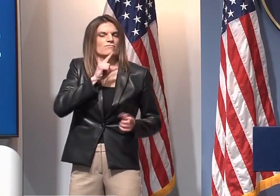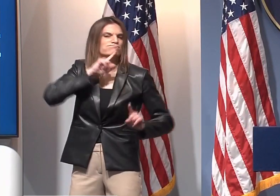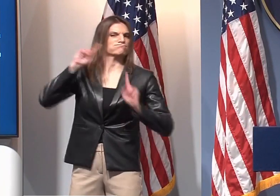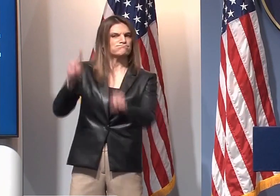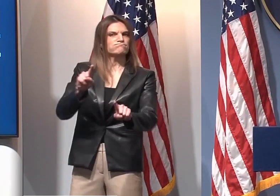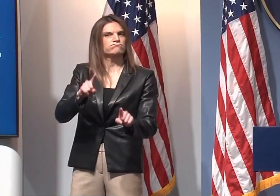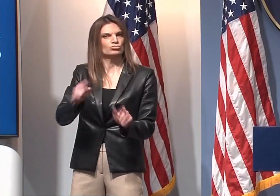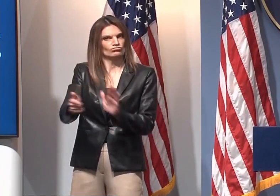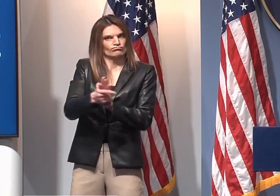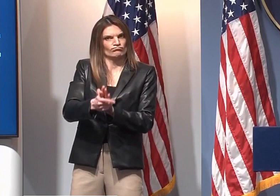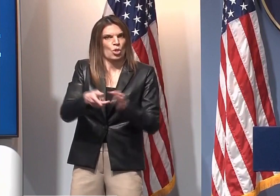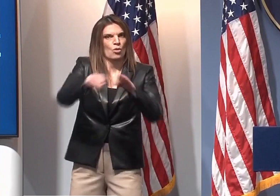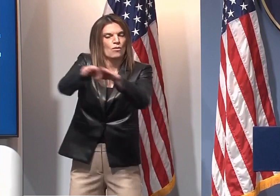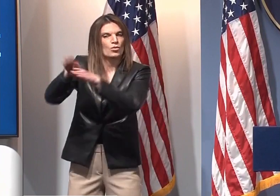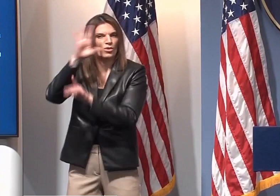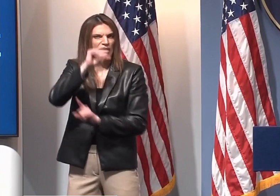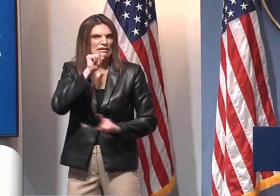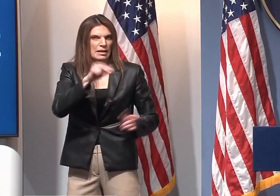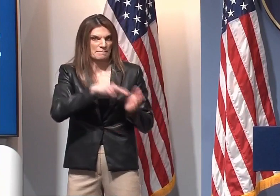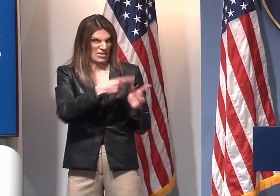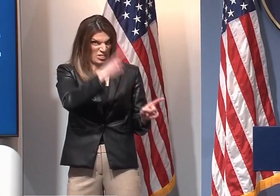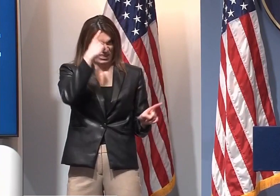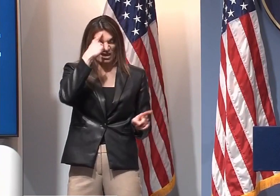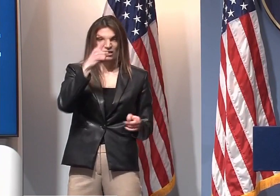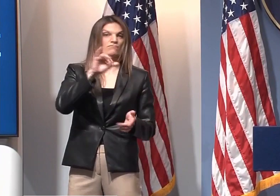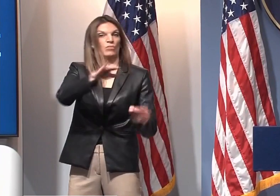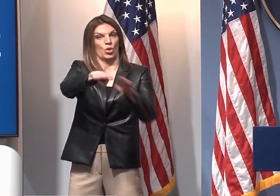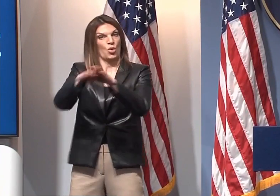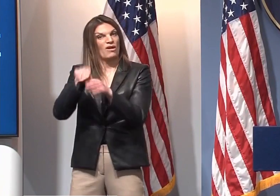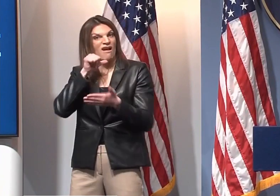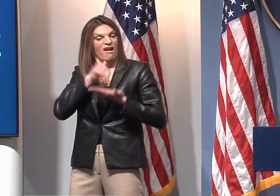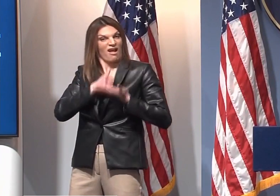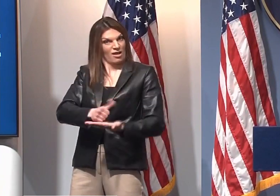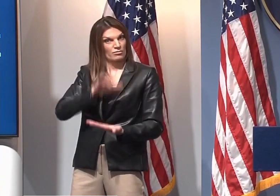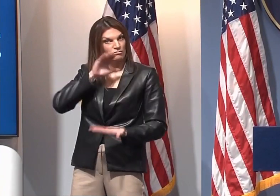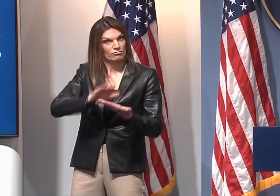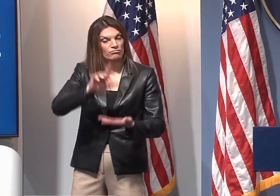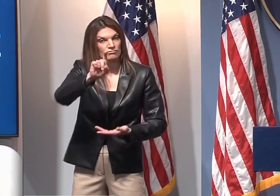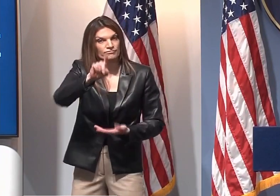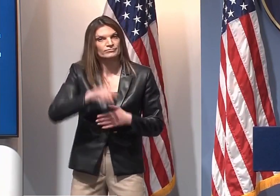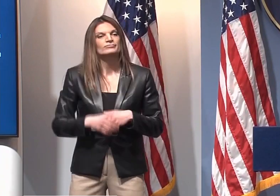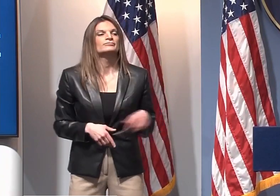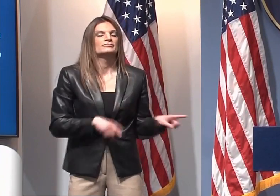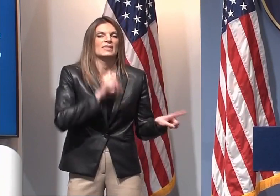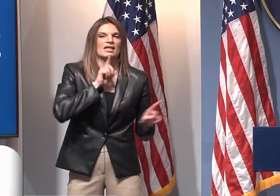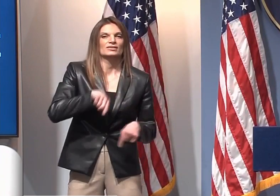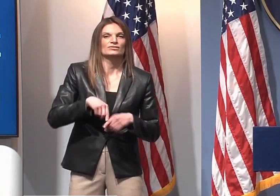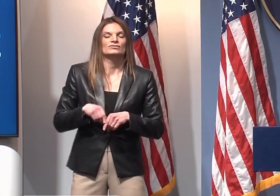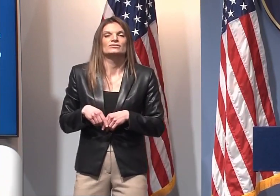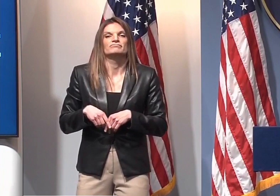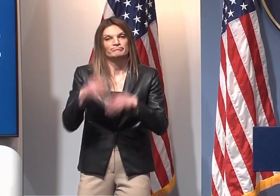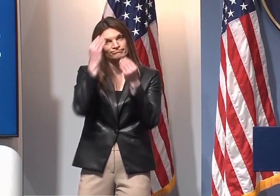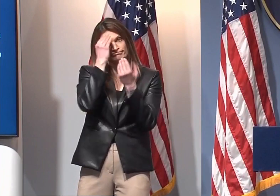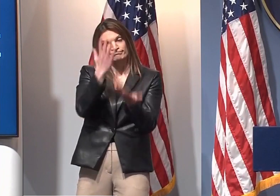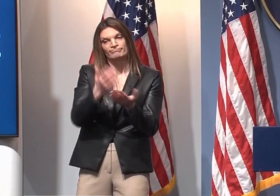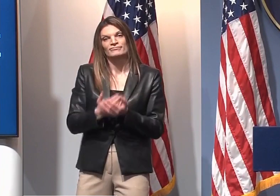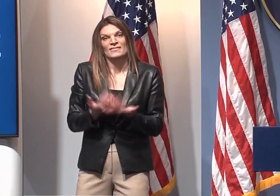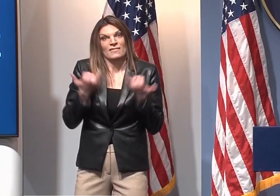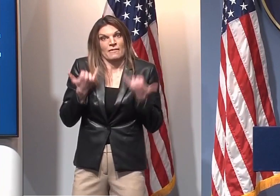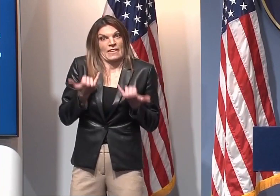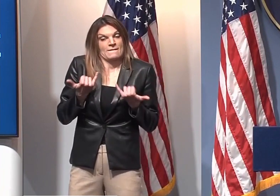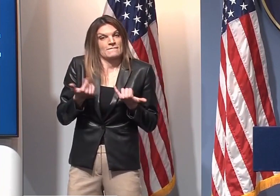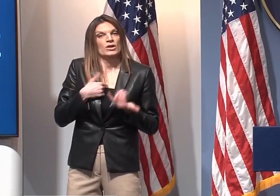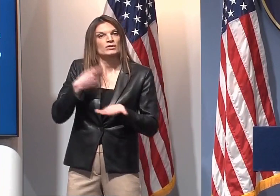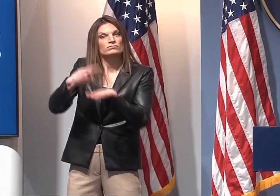we're having a lot of conversation about what makes sense to contribute to bringing down the spread, but here's what we know. The national experts with whom